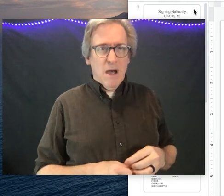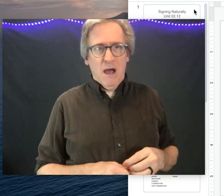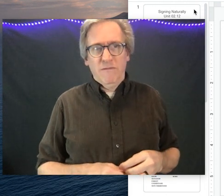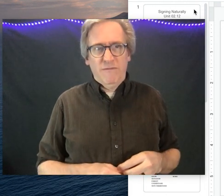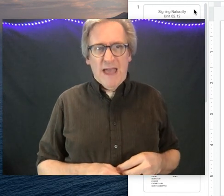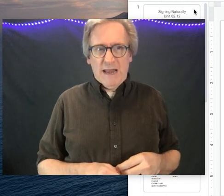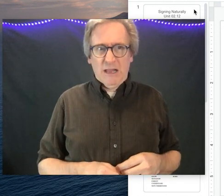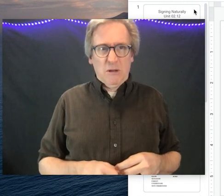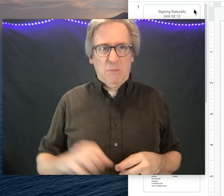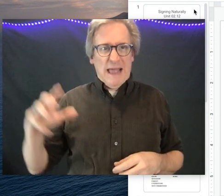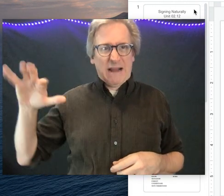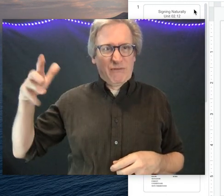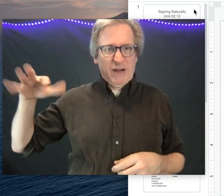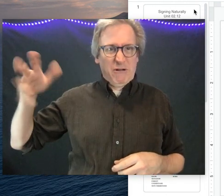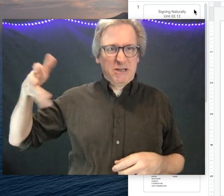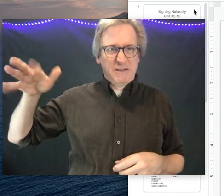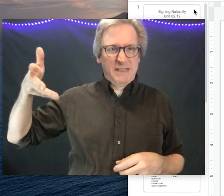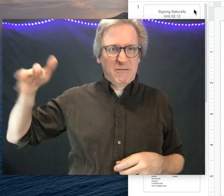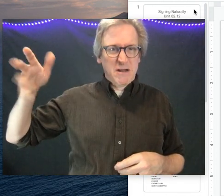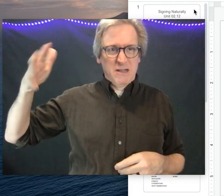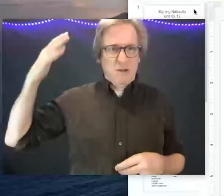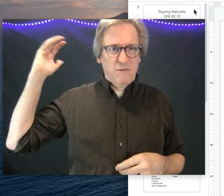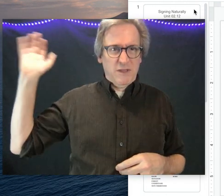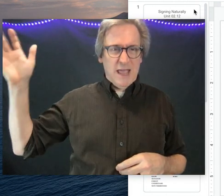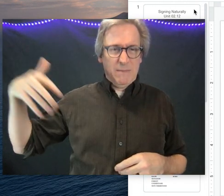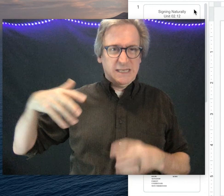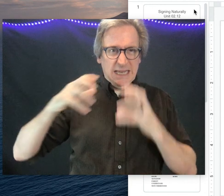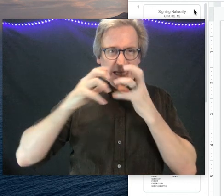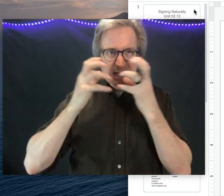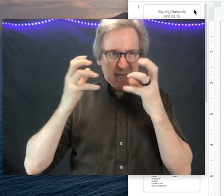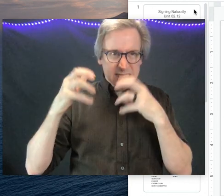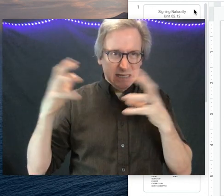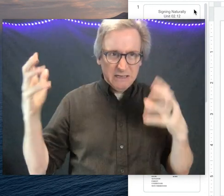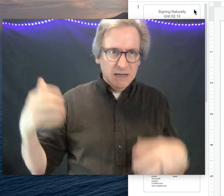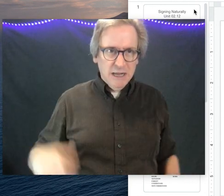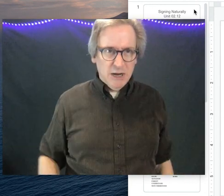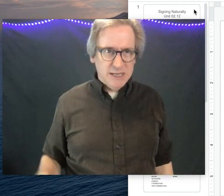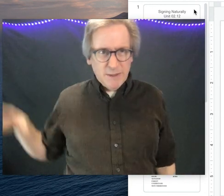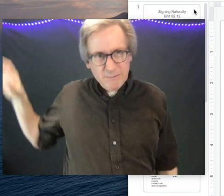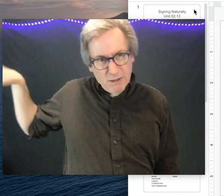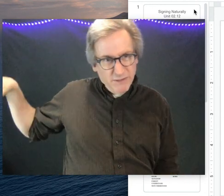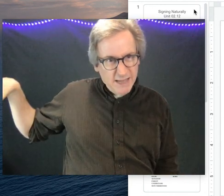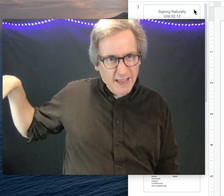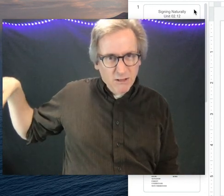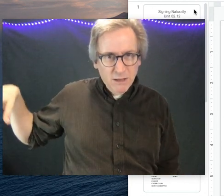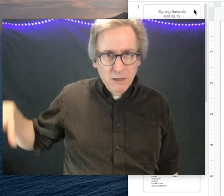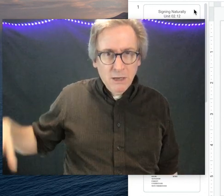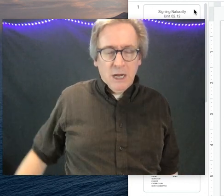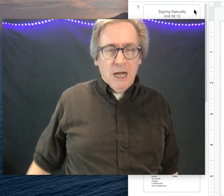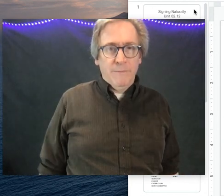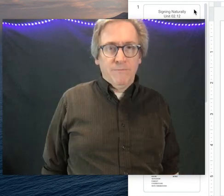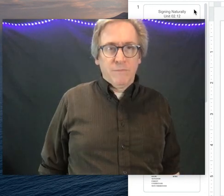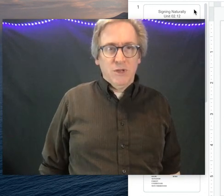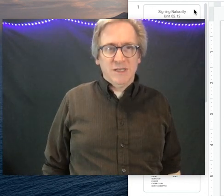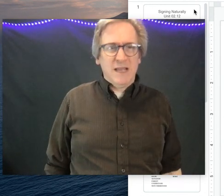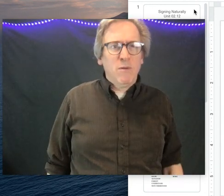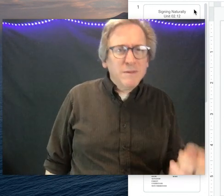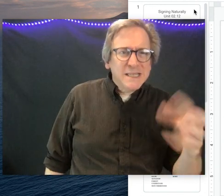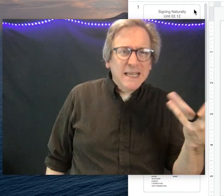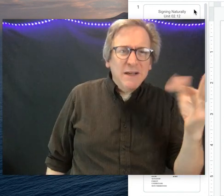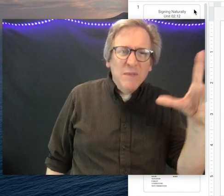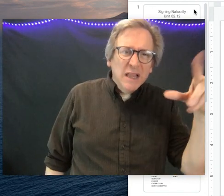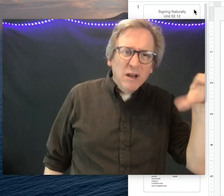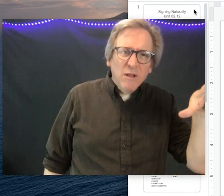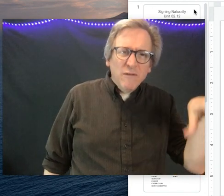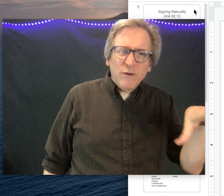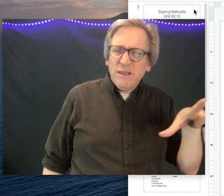name of that little black furry creature is that runs all over the campus eating nuts and has a big puffy tail, you could say, well, it's